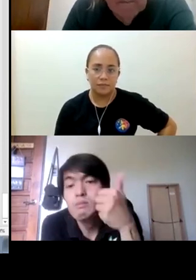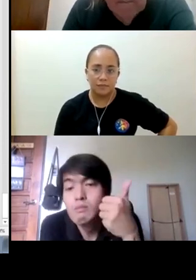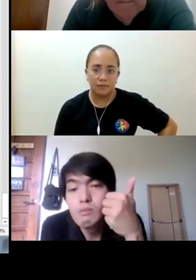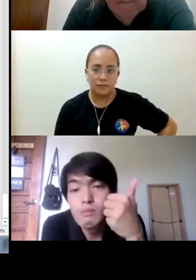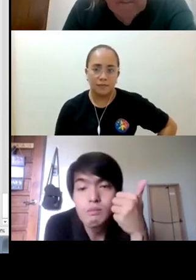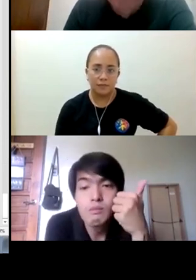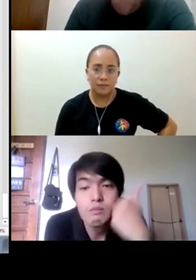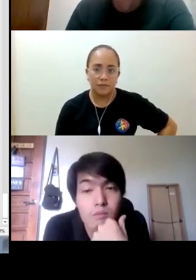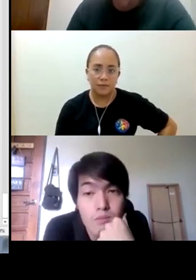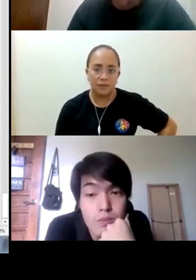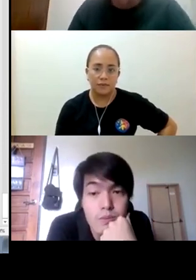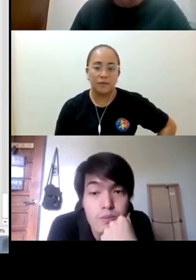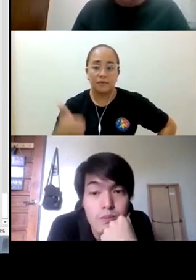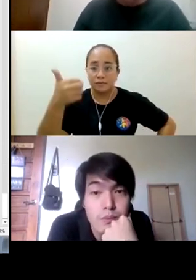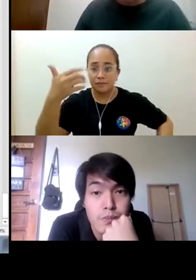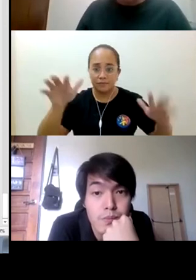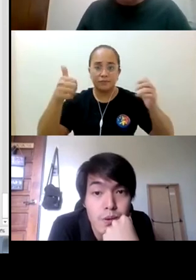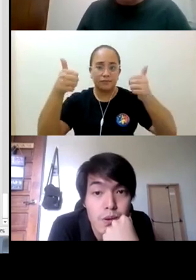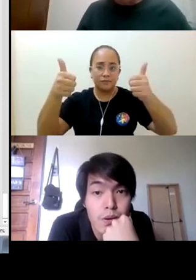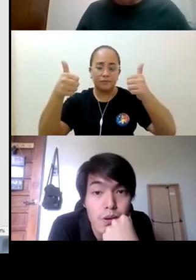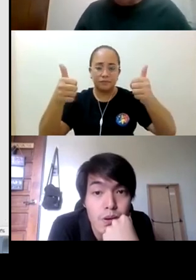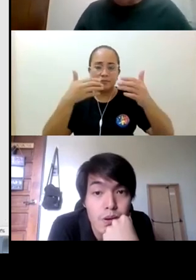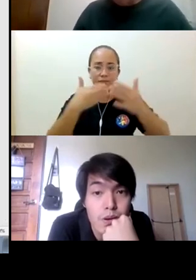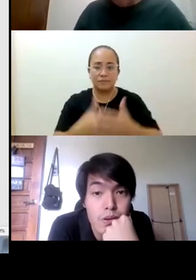That's it. That's it. Great.